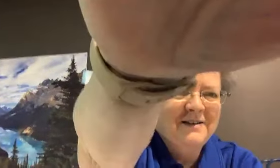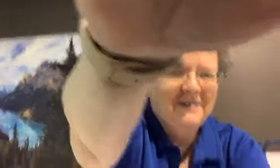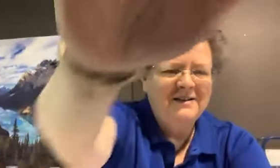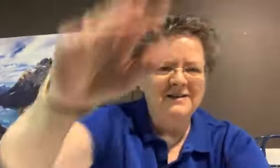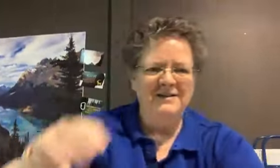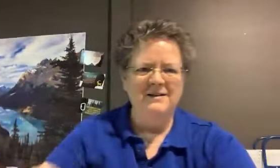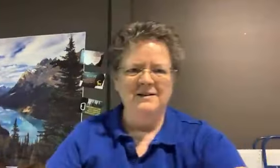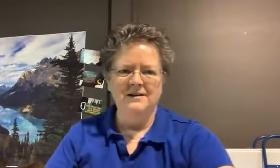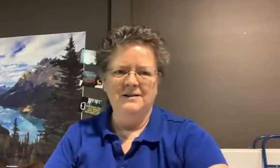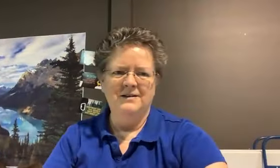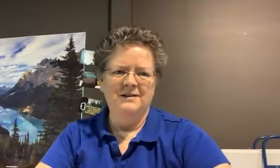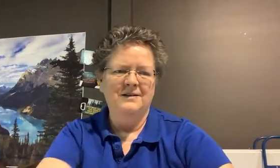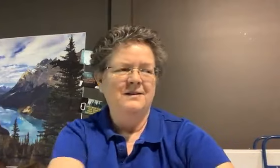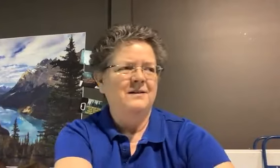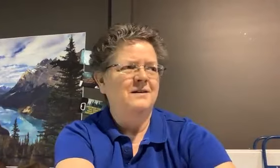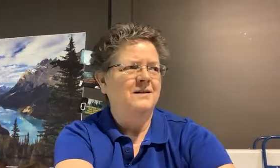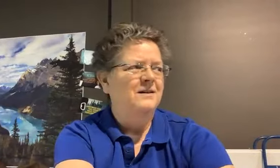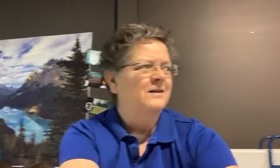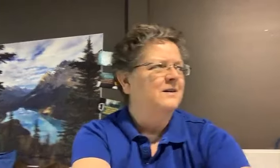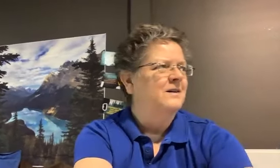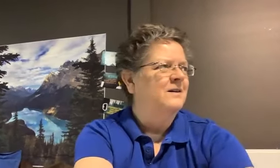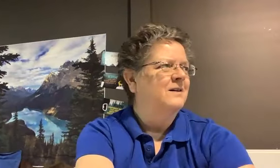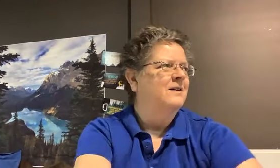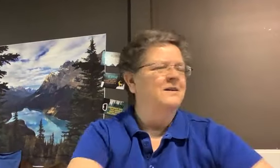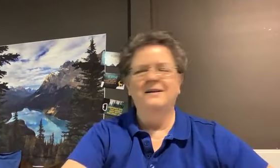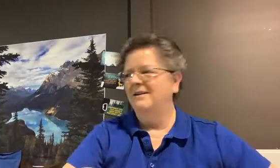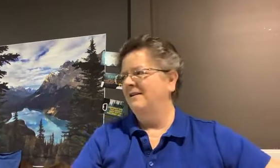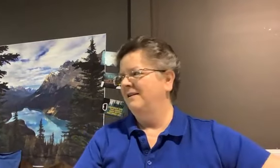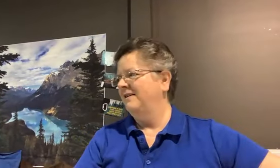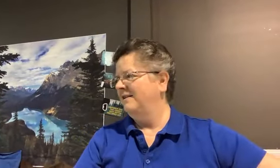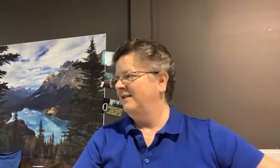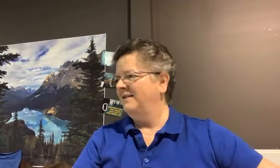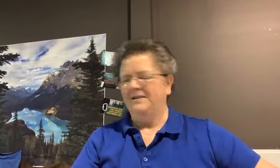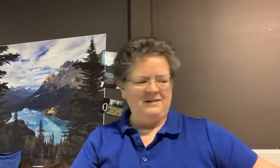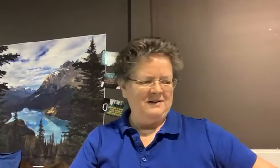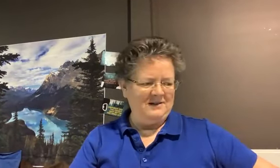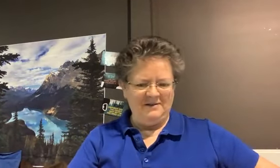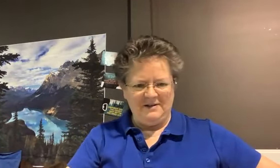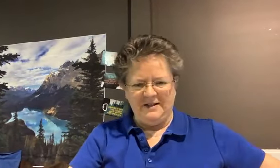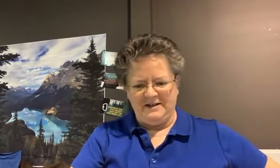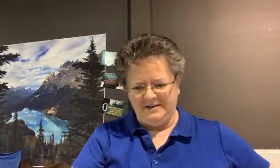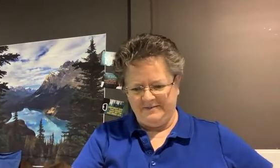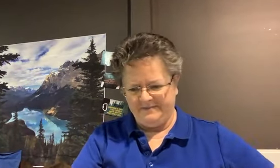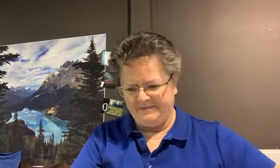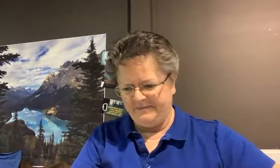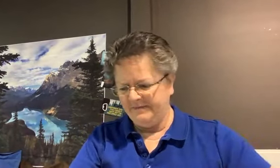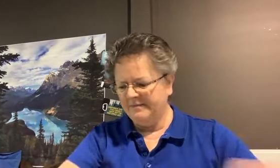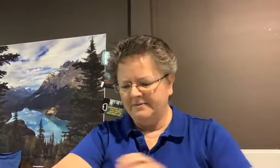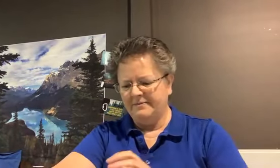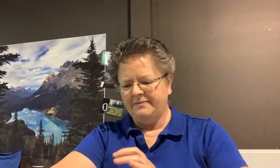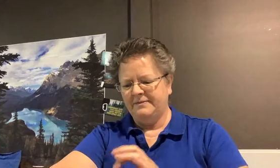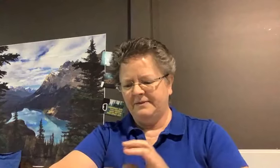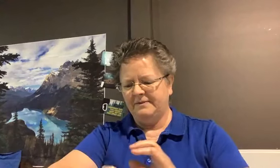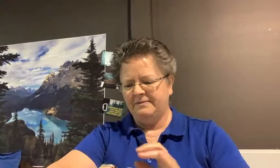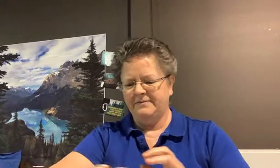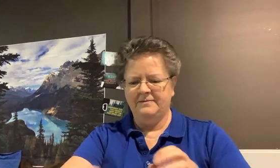I think it was the Vikings, yep. Something to do with Vikings. Okay. Tim Russell said, get your